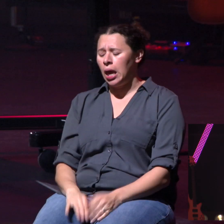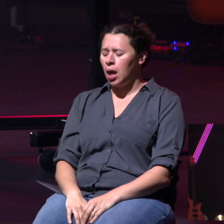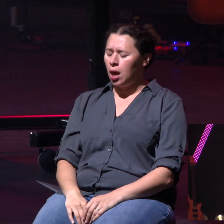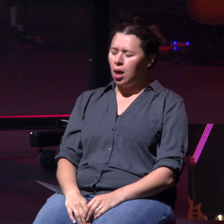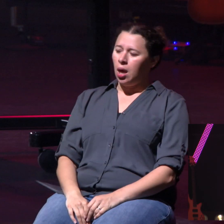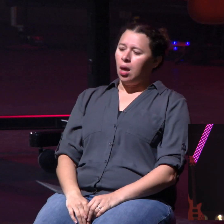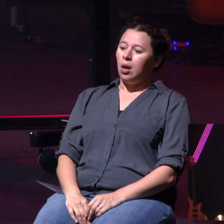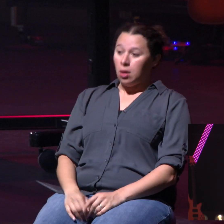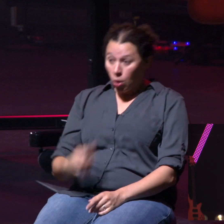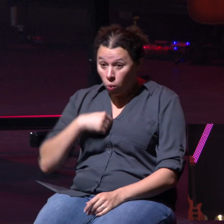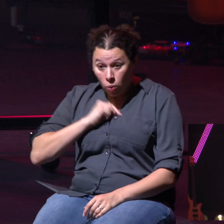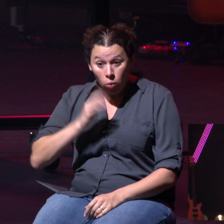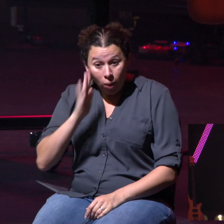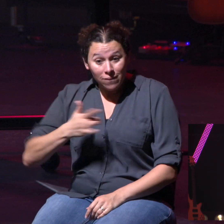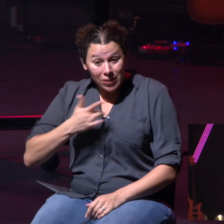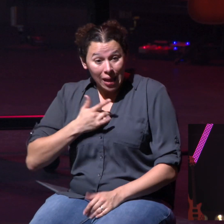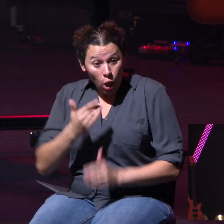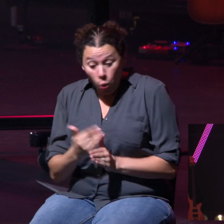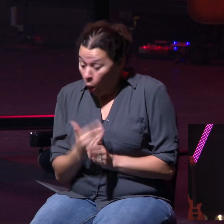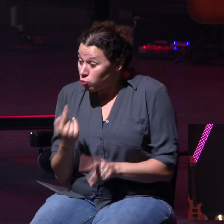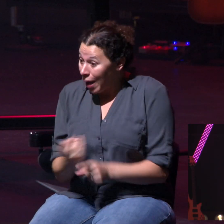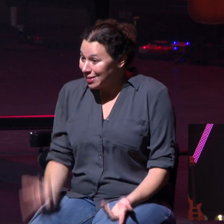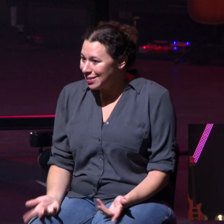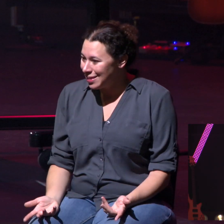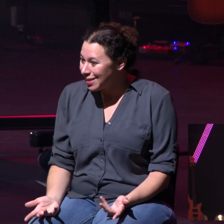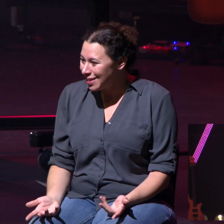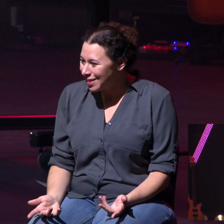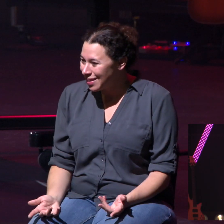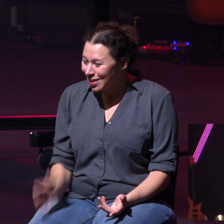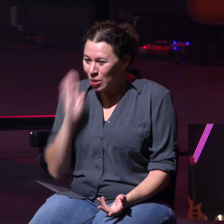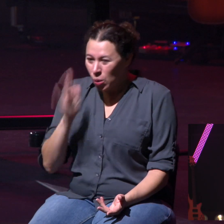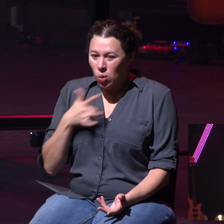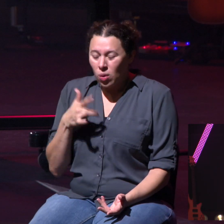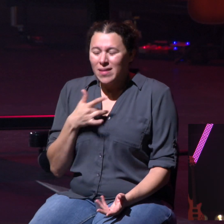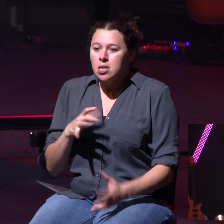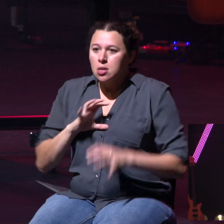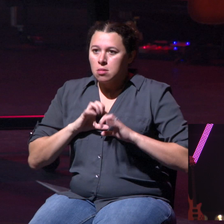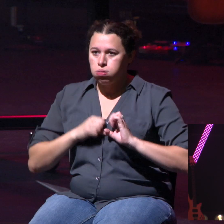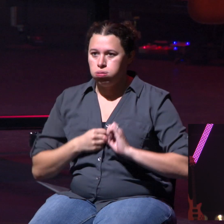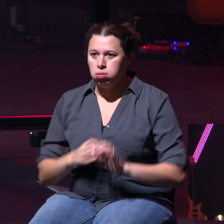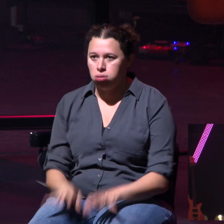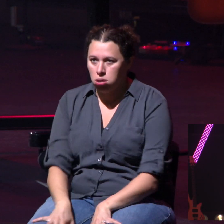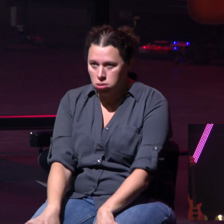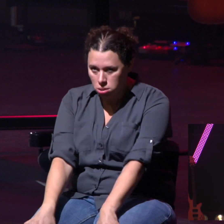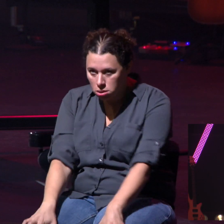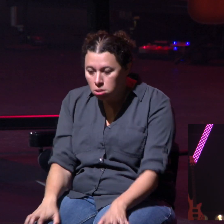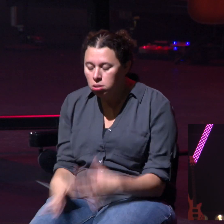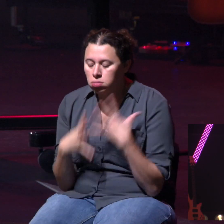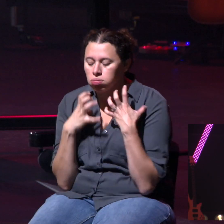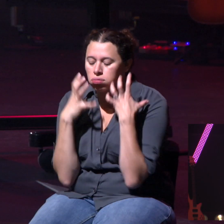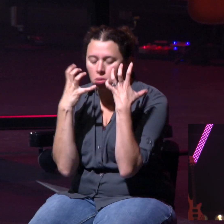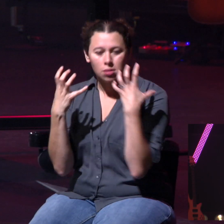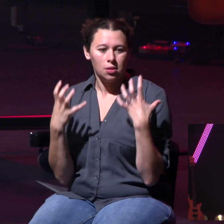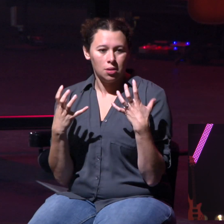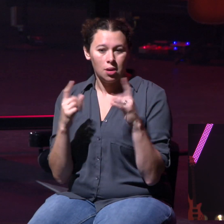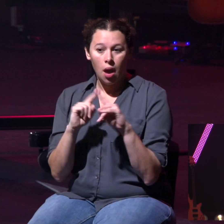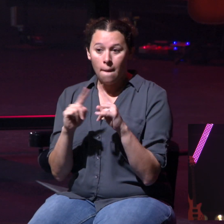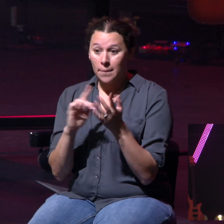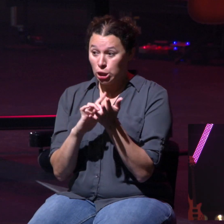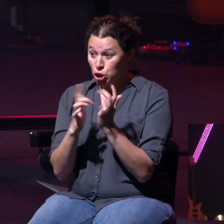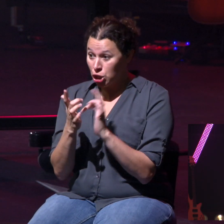annoyed. We would be disturbed. We would be distraught. You know what it says Jesus felt? He